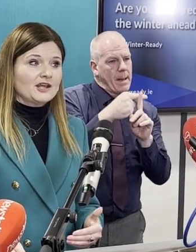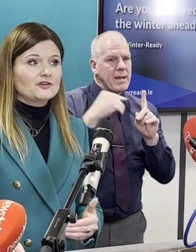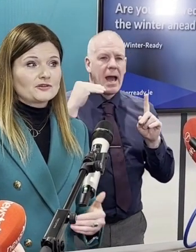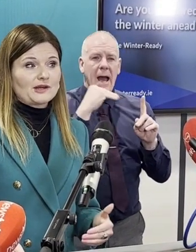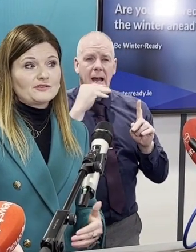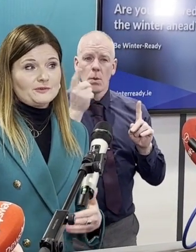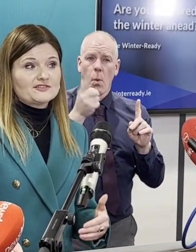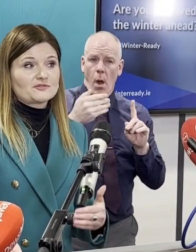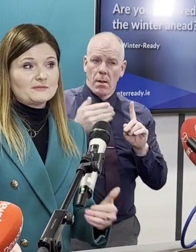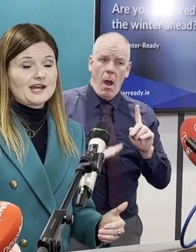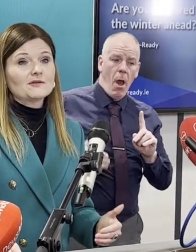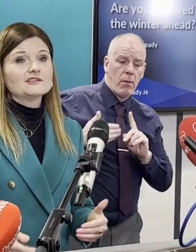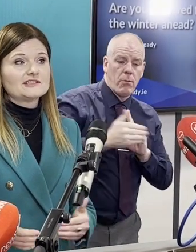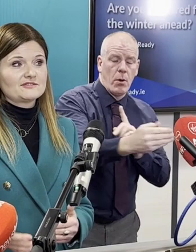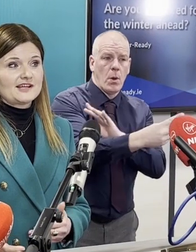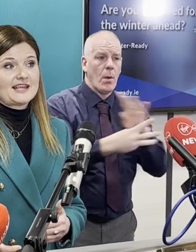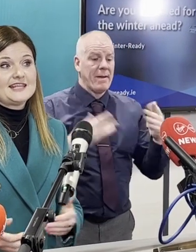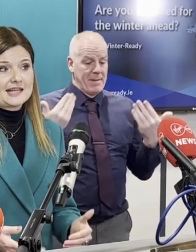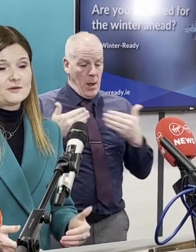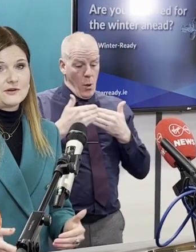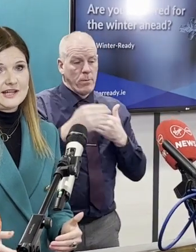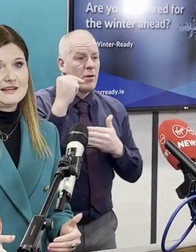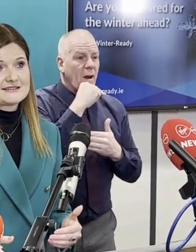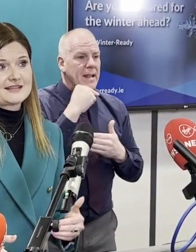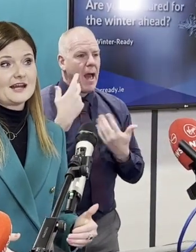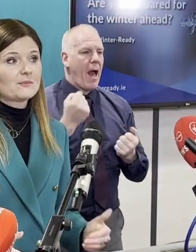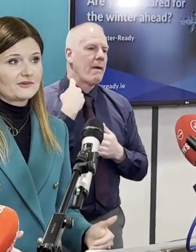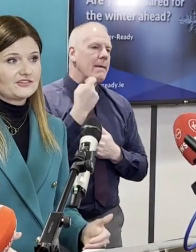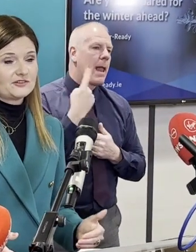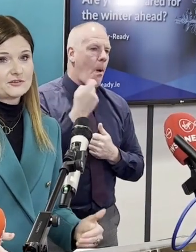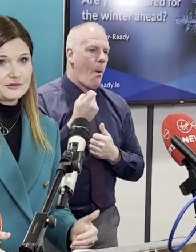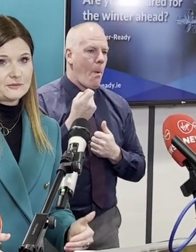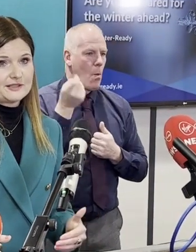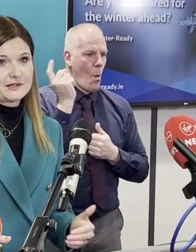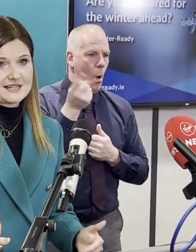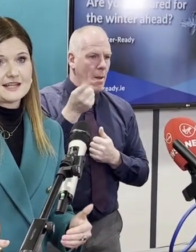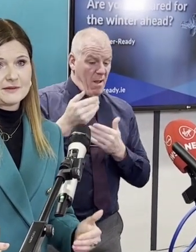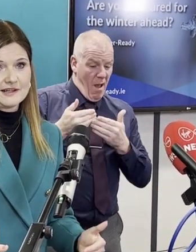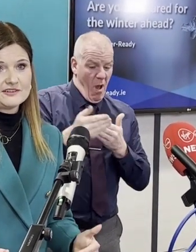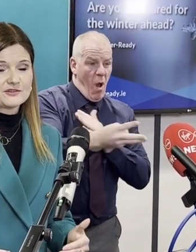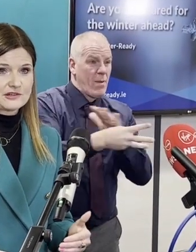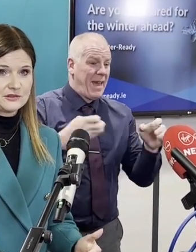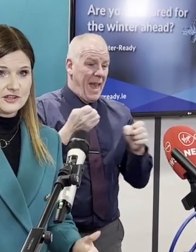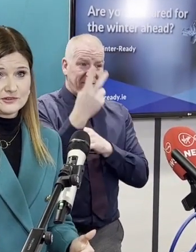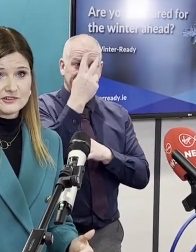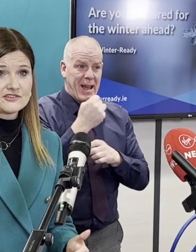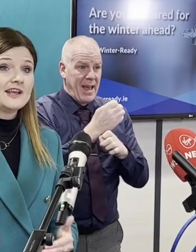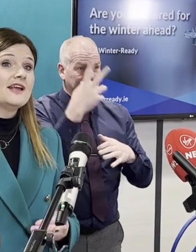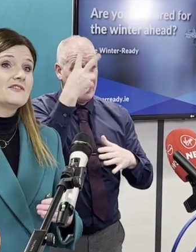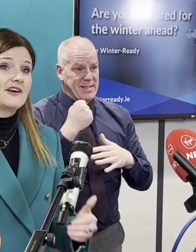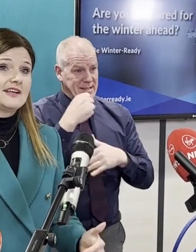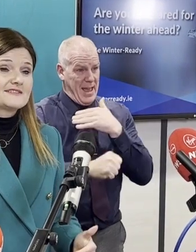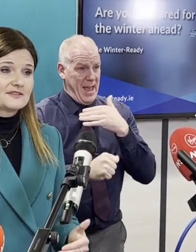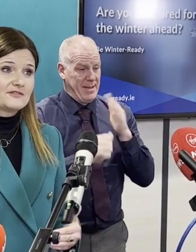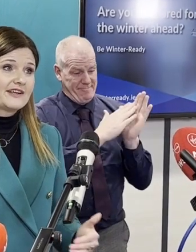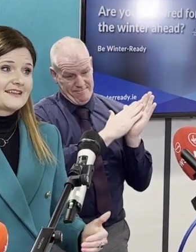warning throughout the week. So from now until Friday, a yellow warning is in operation throughout the week, by day and by night, for those low temperatures